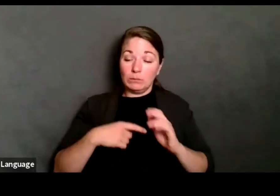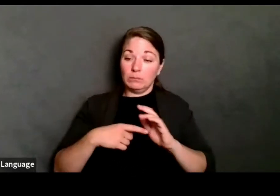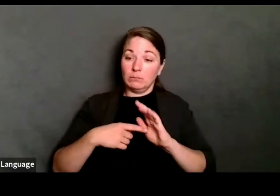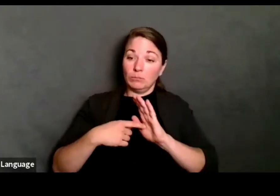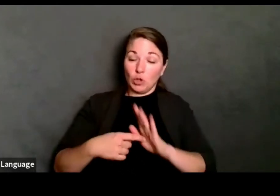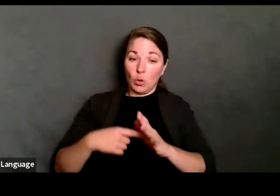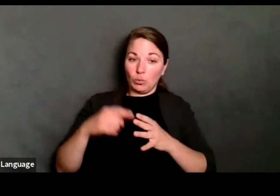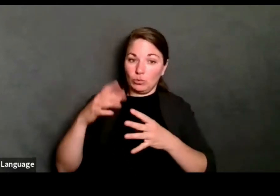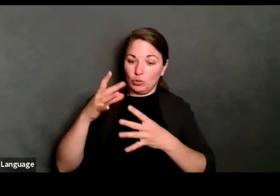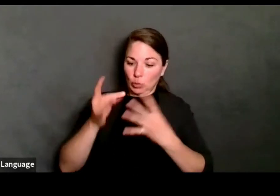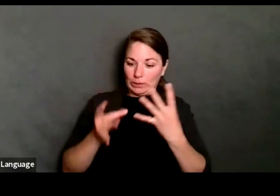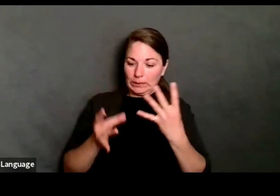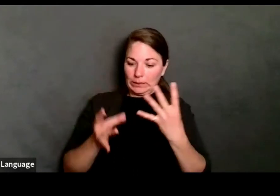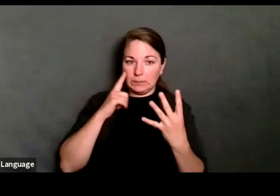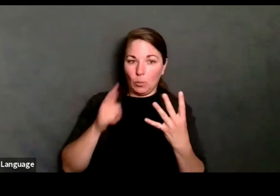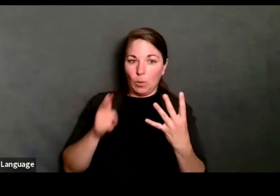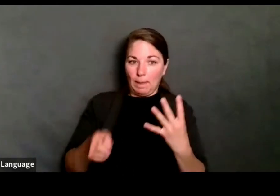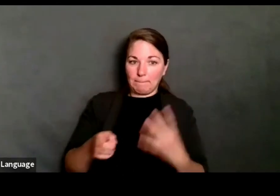that they can make.